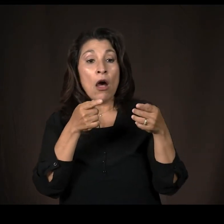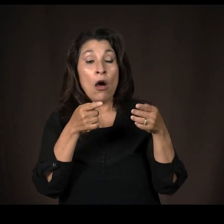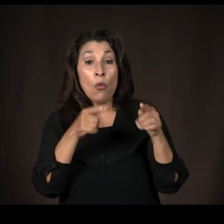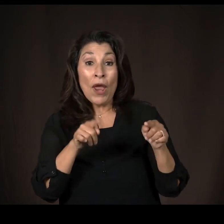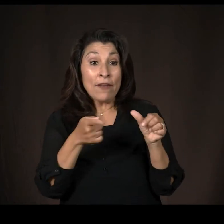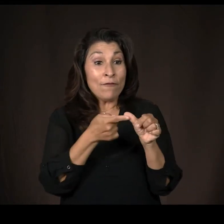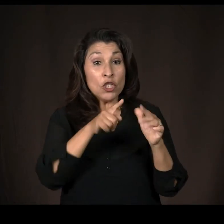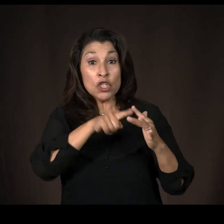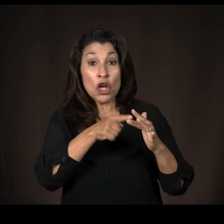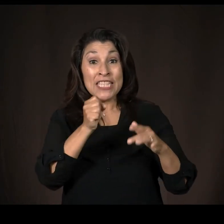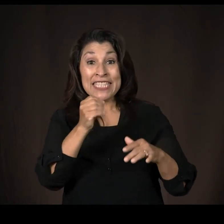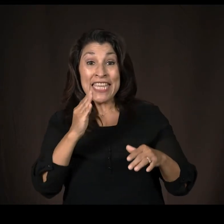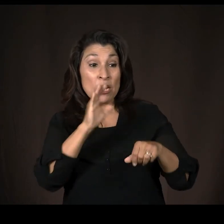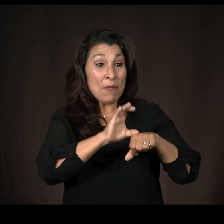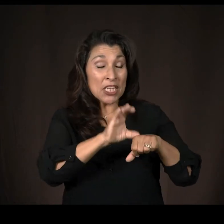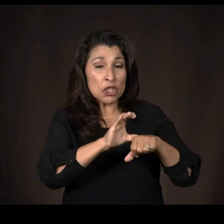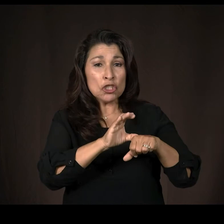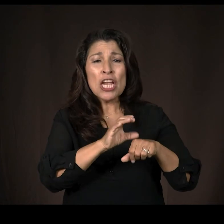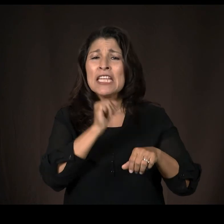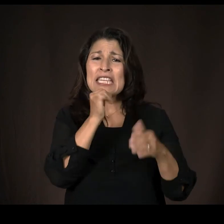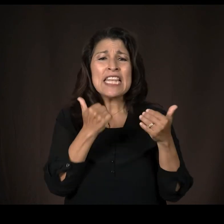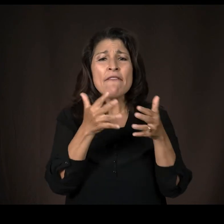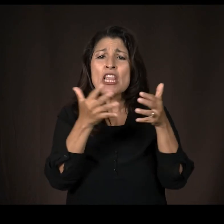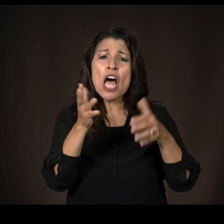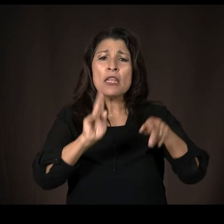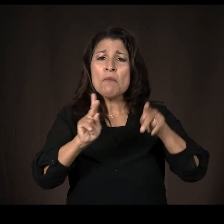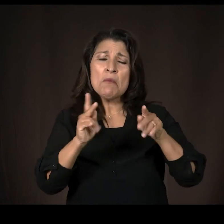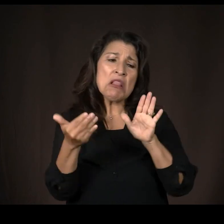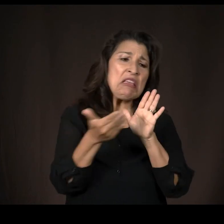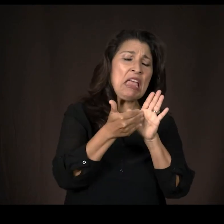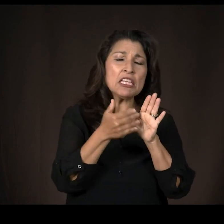first started Saddleback Church, but there's an awful lot now.